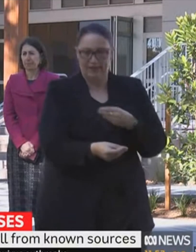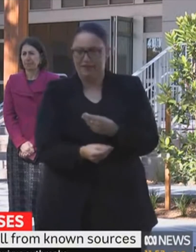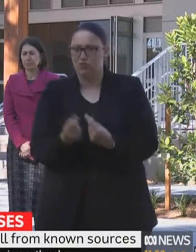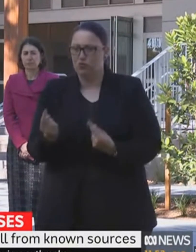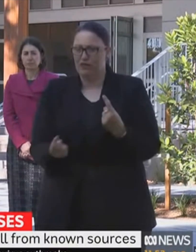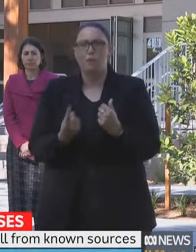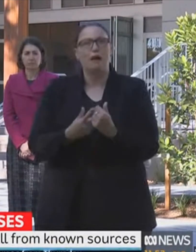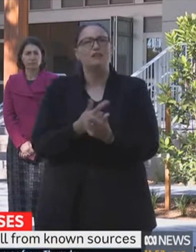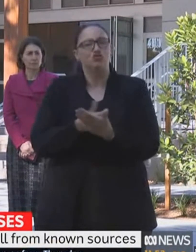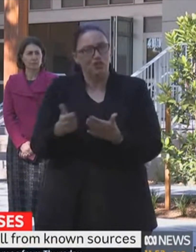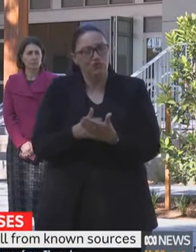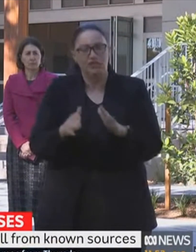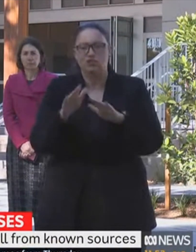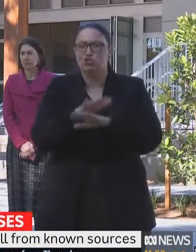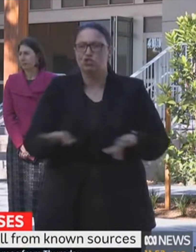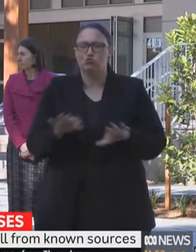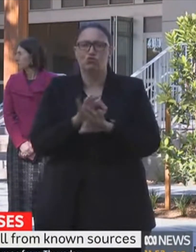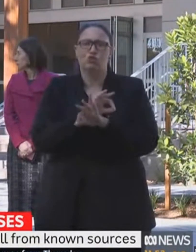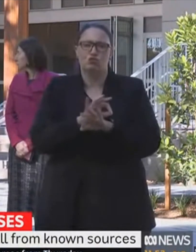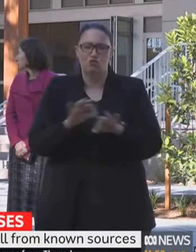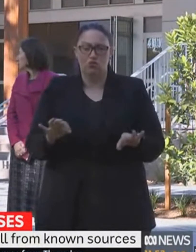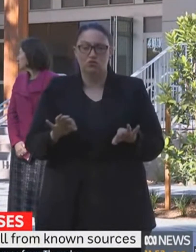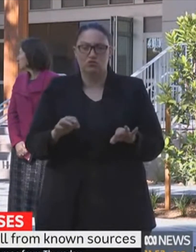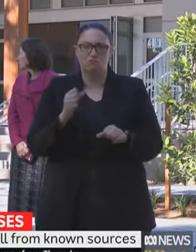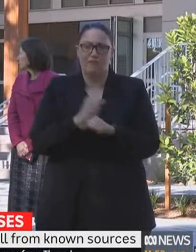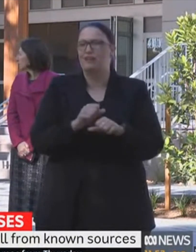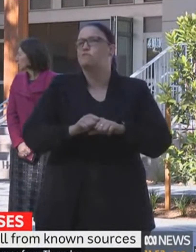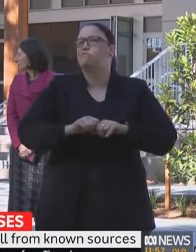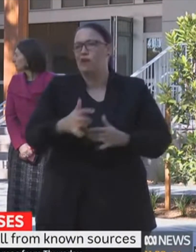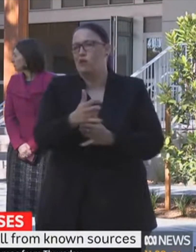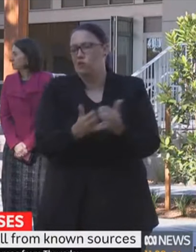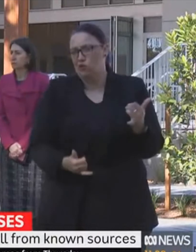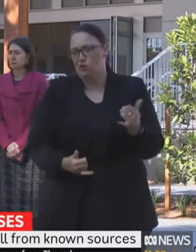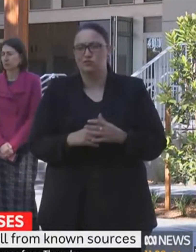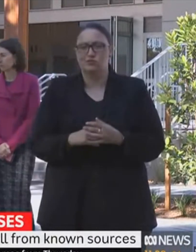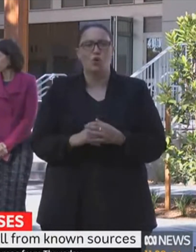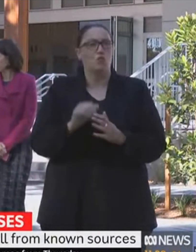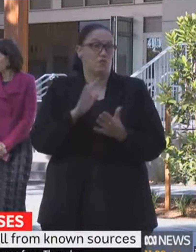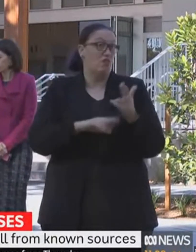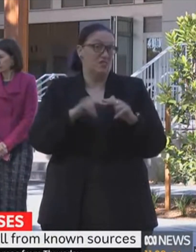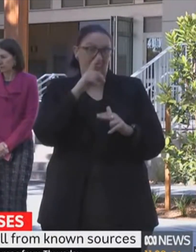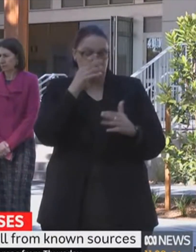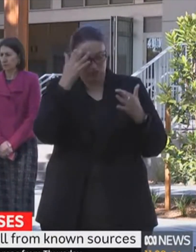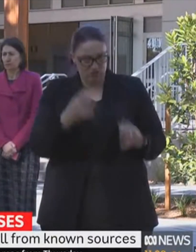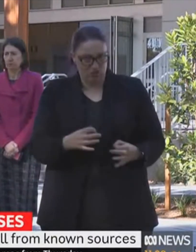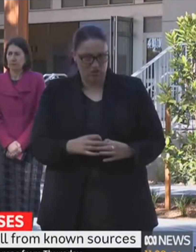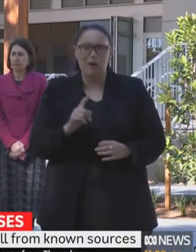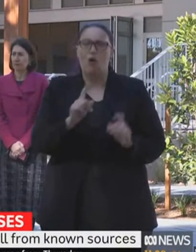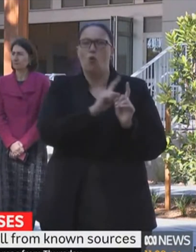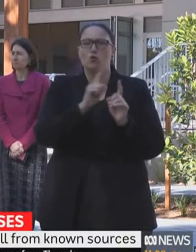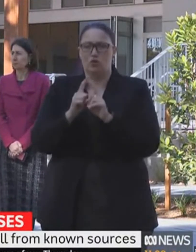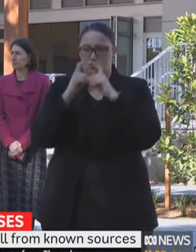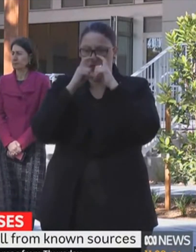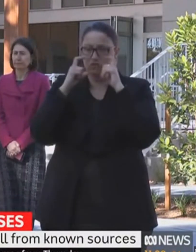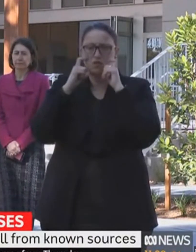the drivers of infection, so that's a factor that parents need to weigh up. Also, the compliance issues with face masks.